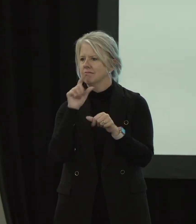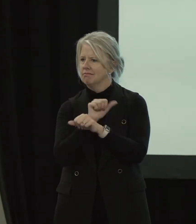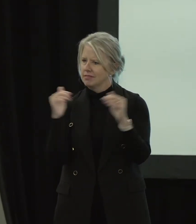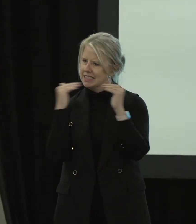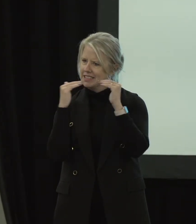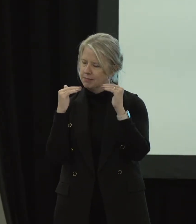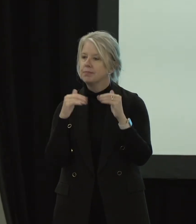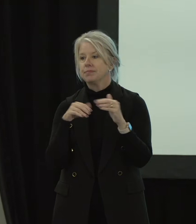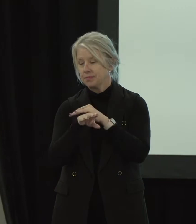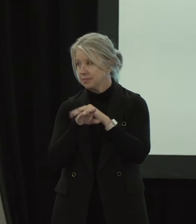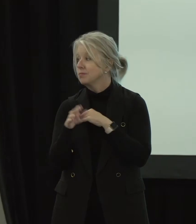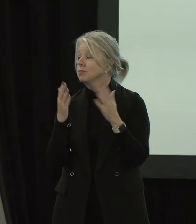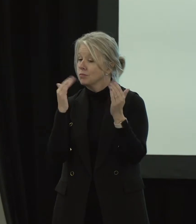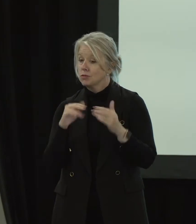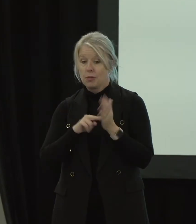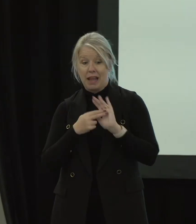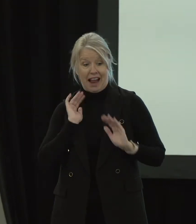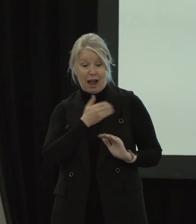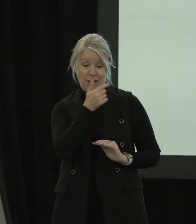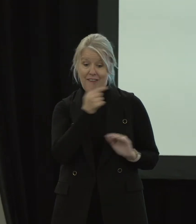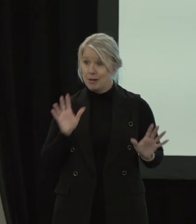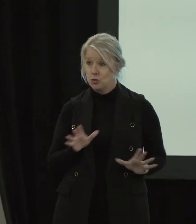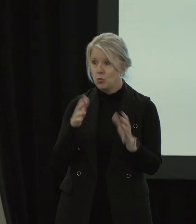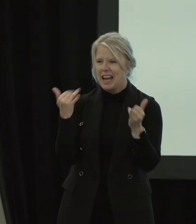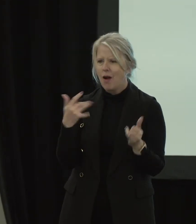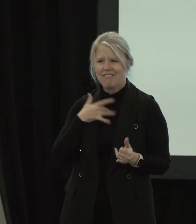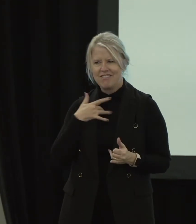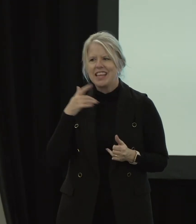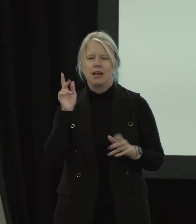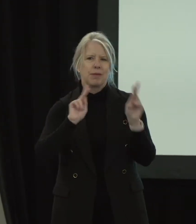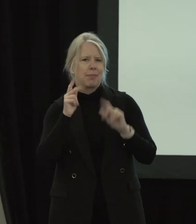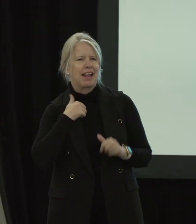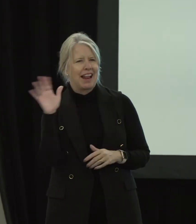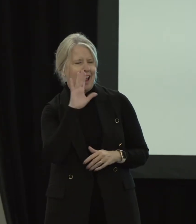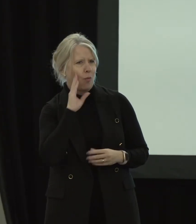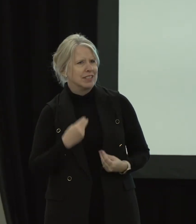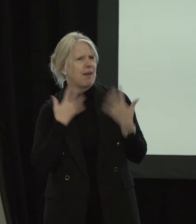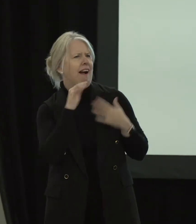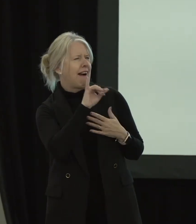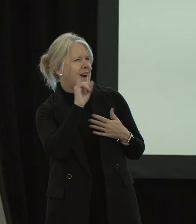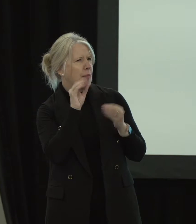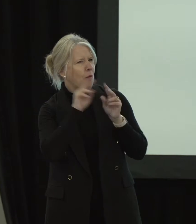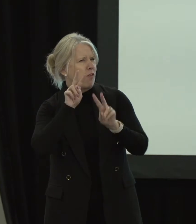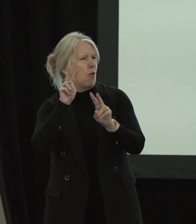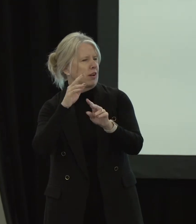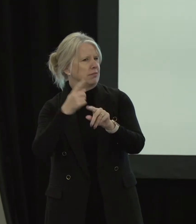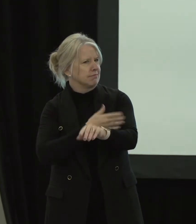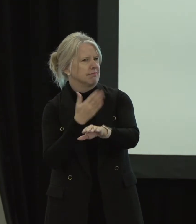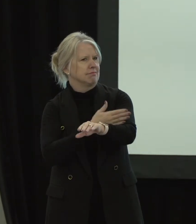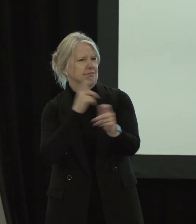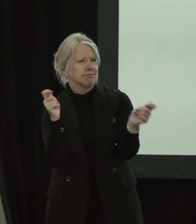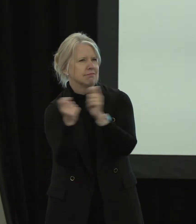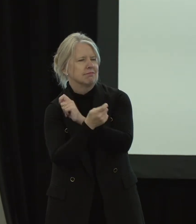our government's actions will inspire Canadians to get on board with forward-looking initiatives and practices that